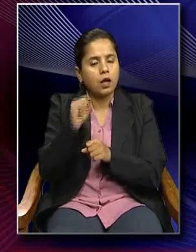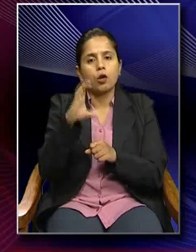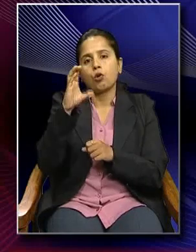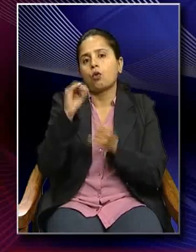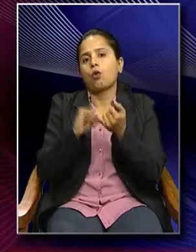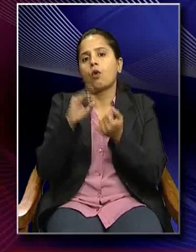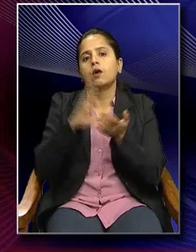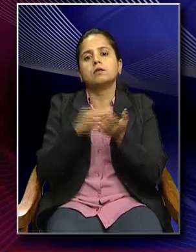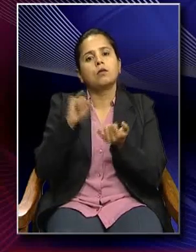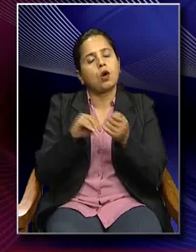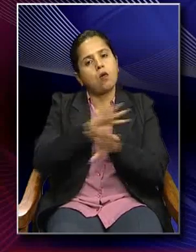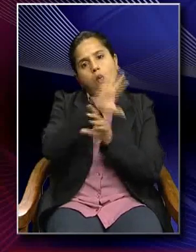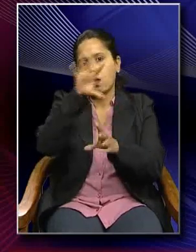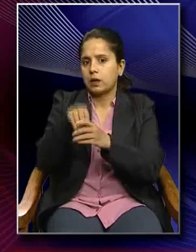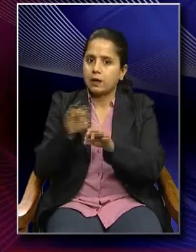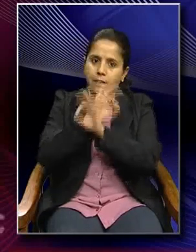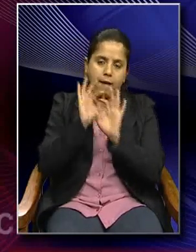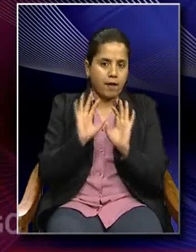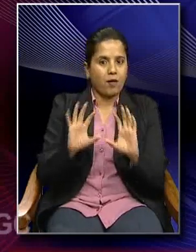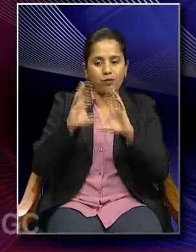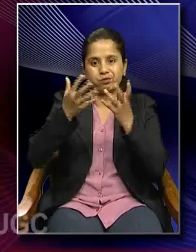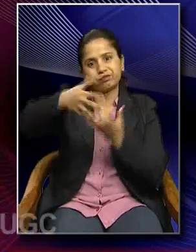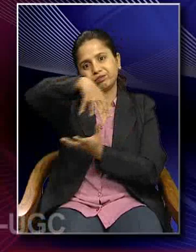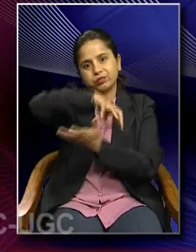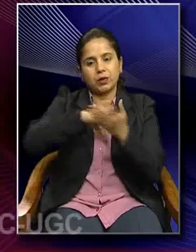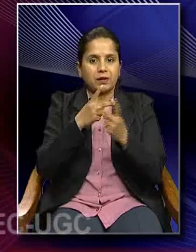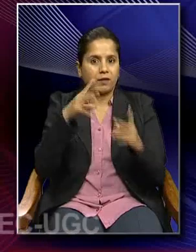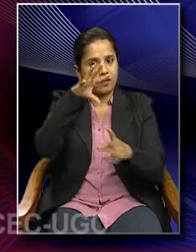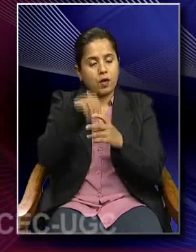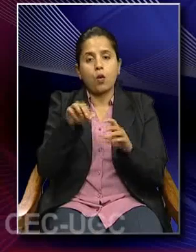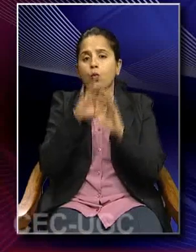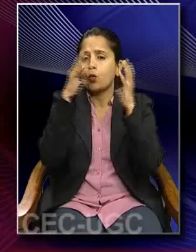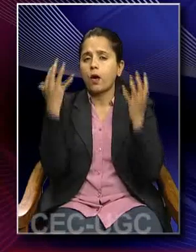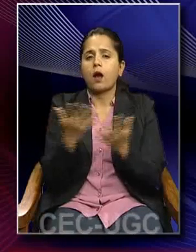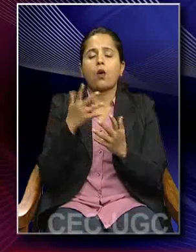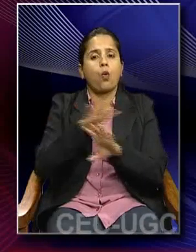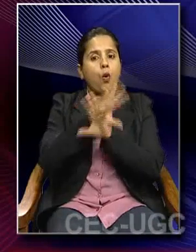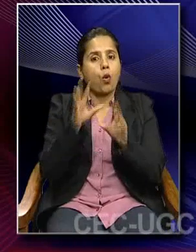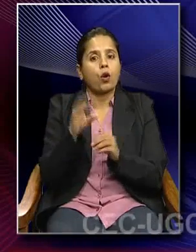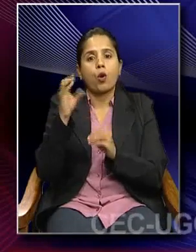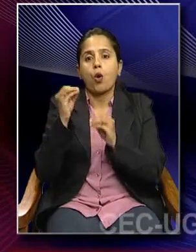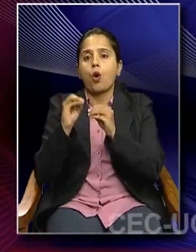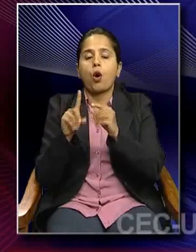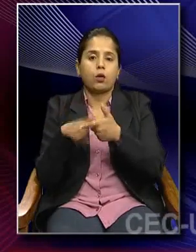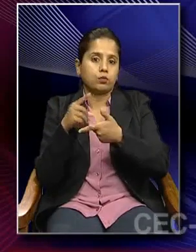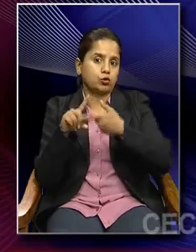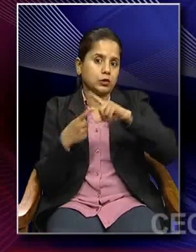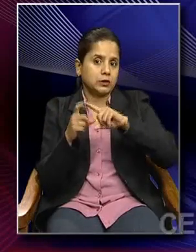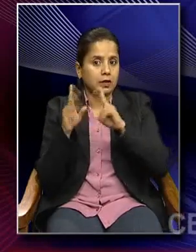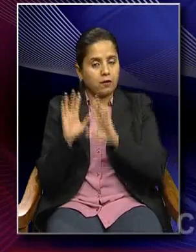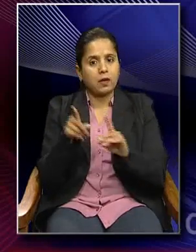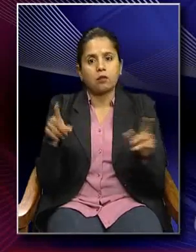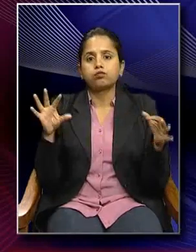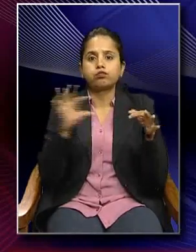cosmos. Hence, all objects of the world are bounded in the